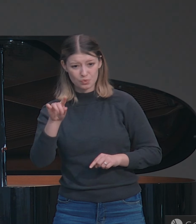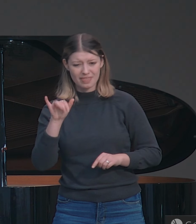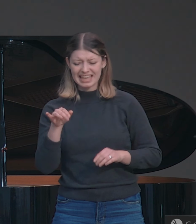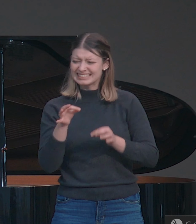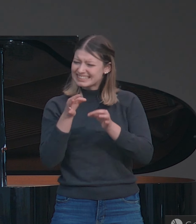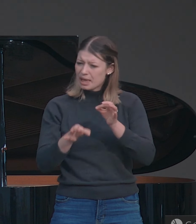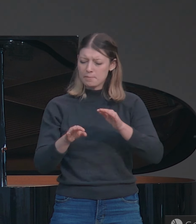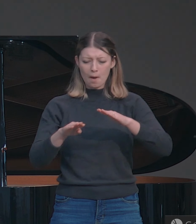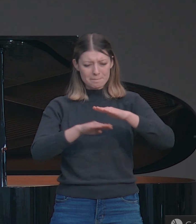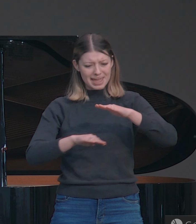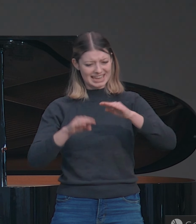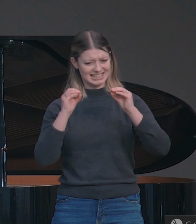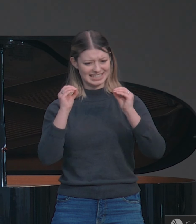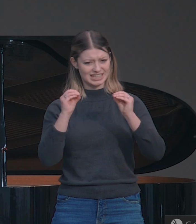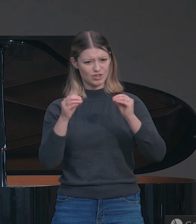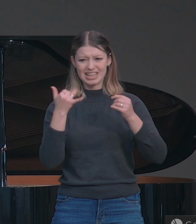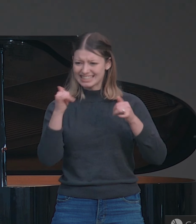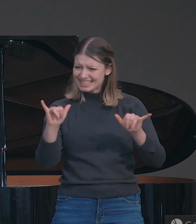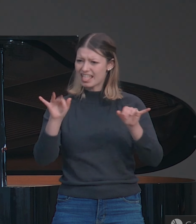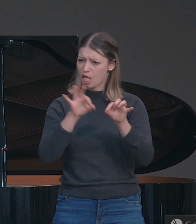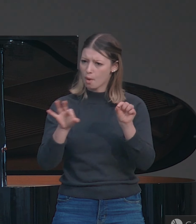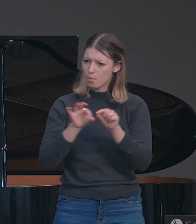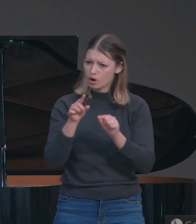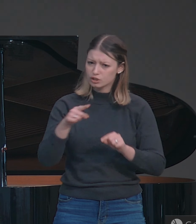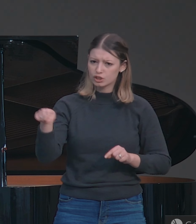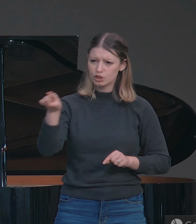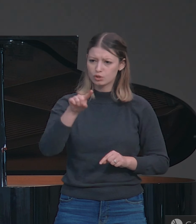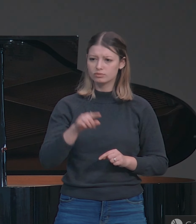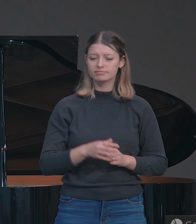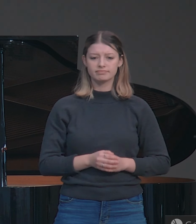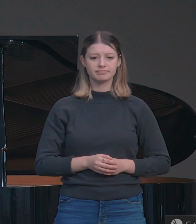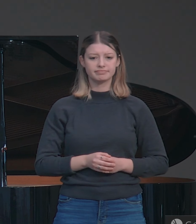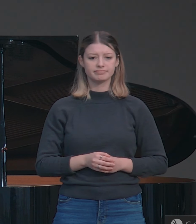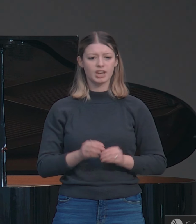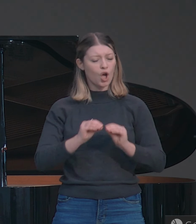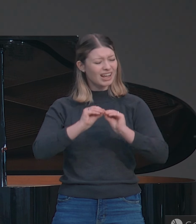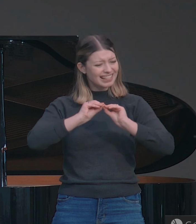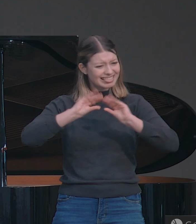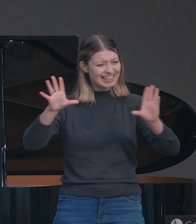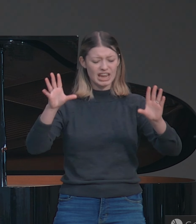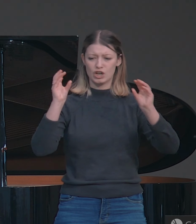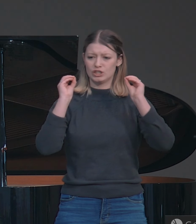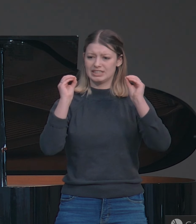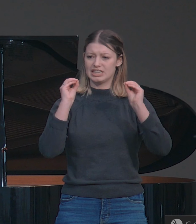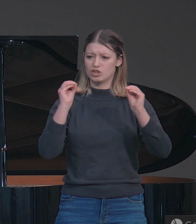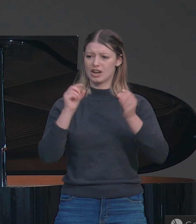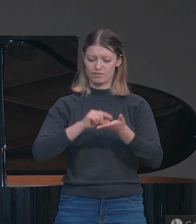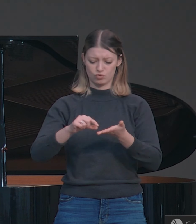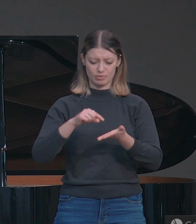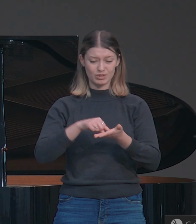teaching of Scripture important to you? The plain teaching, the clear teaching.